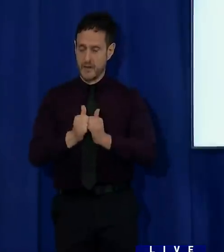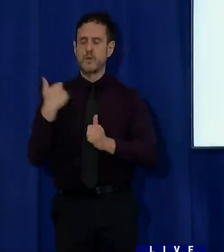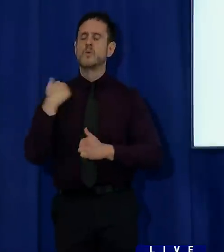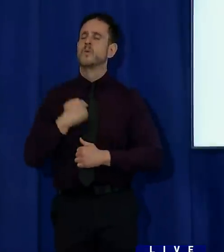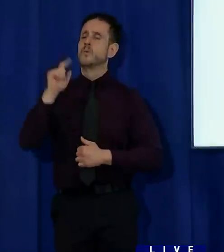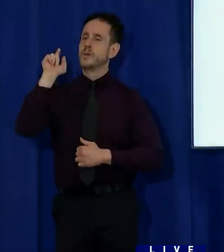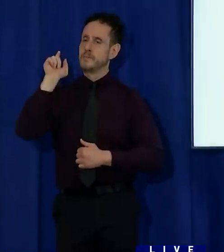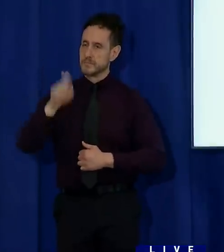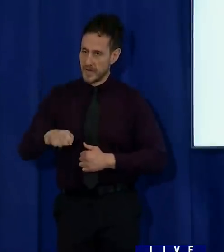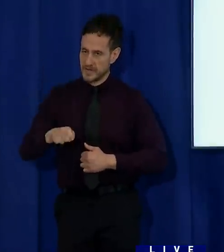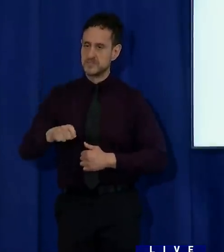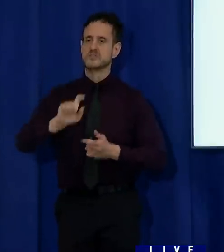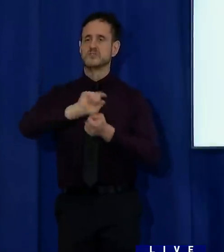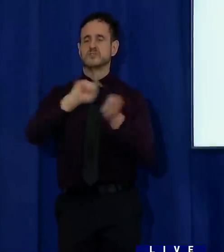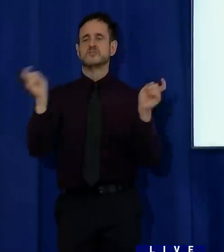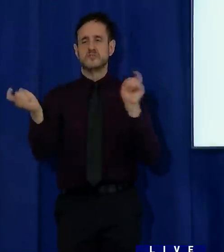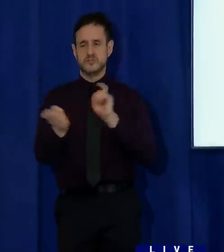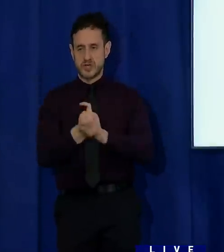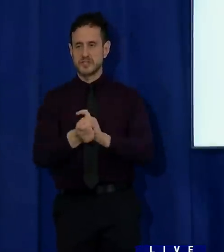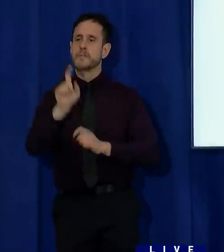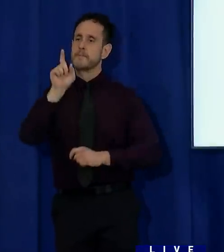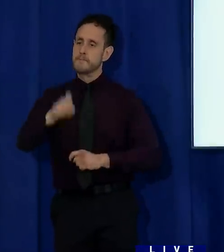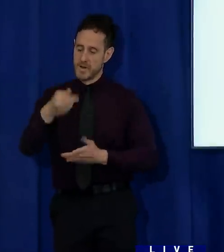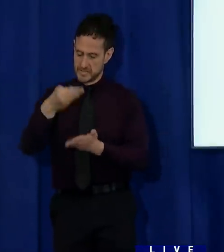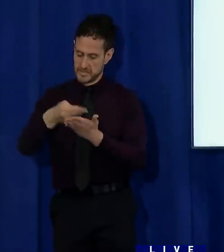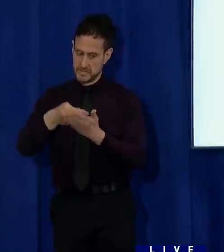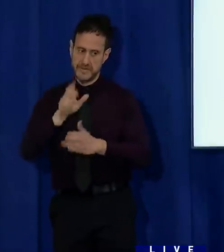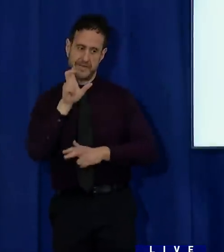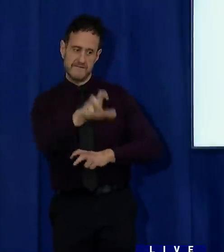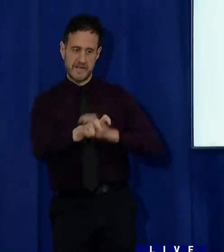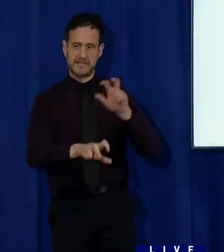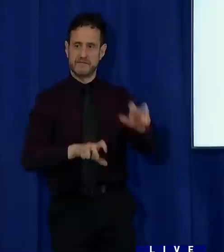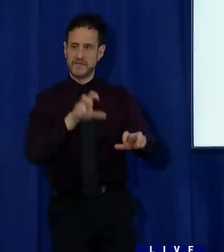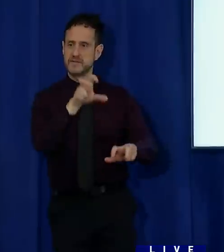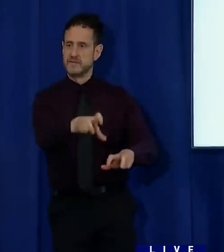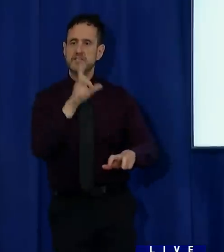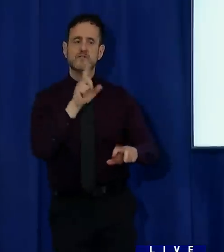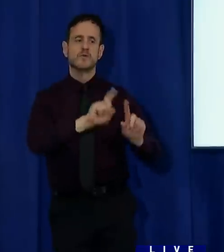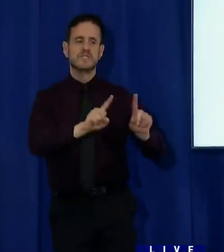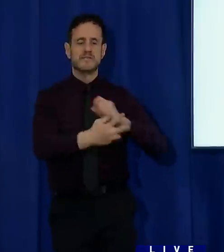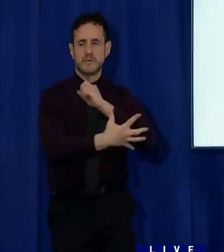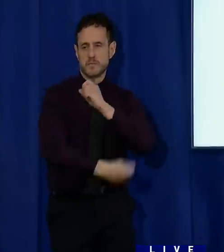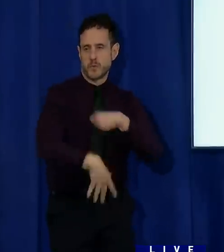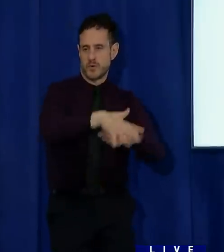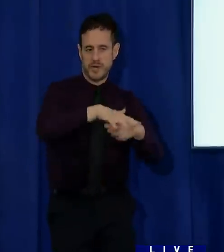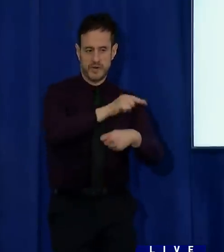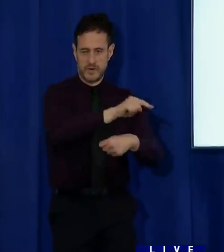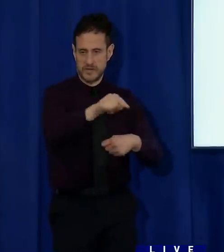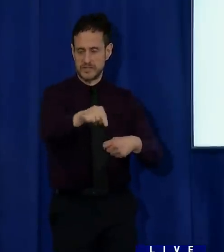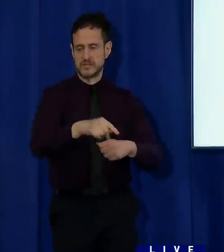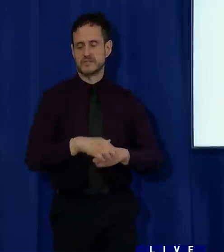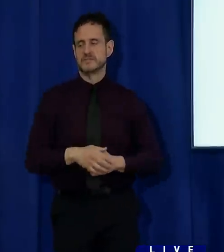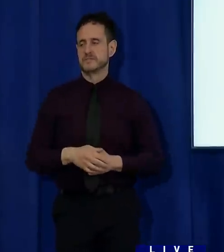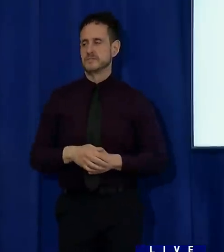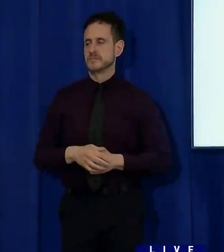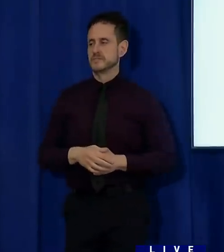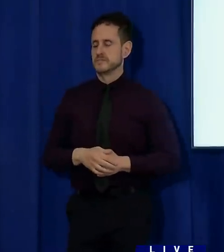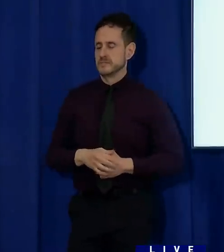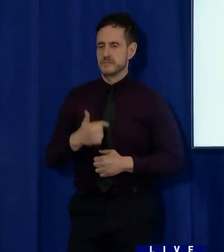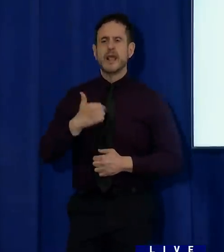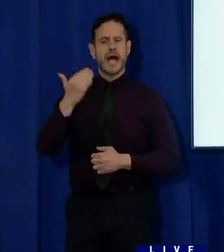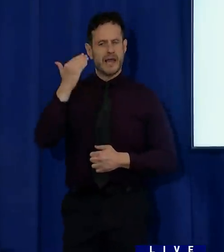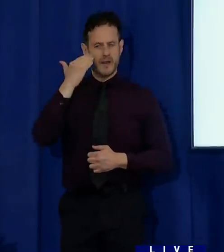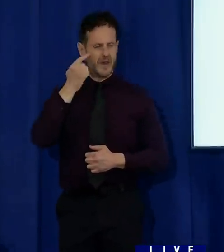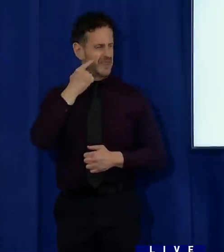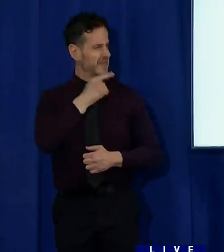kinds of critical investments. I also know, and one of the folks said it,